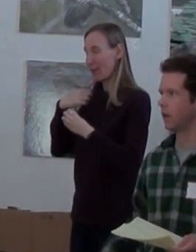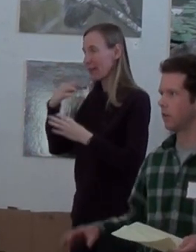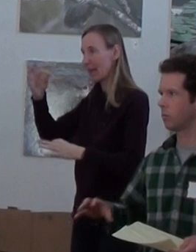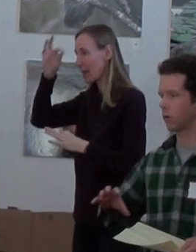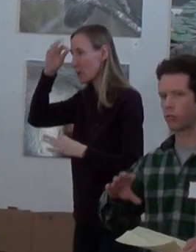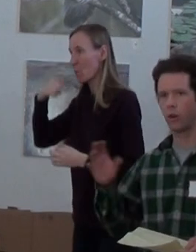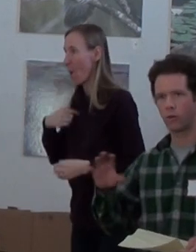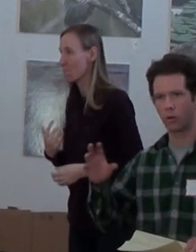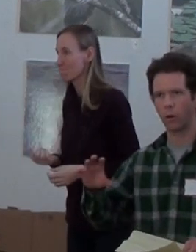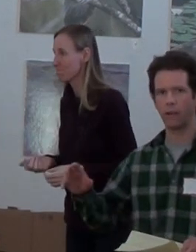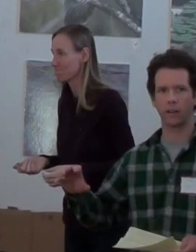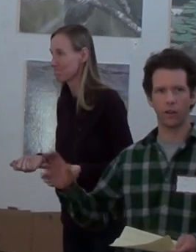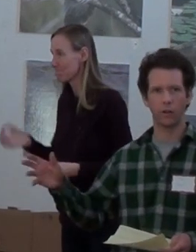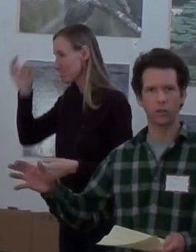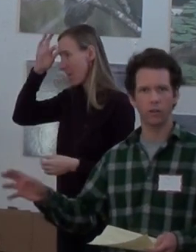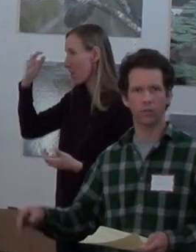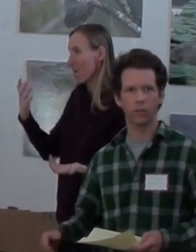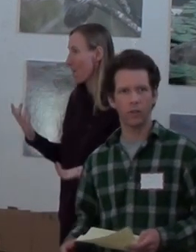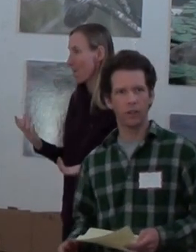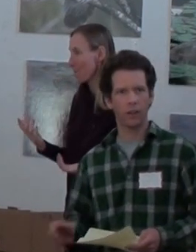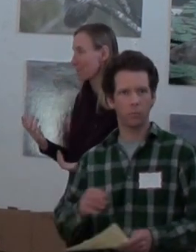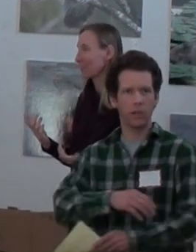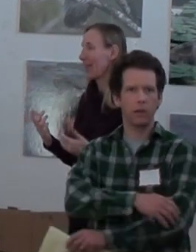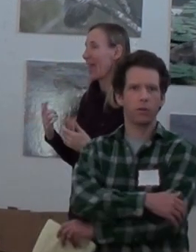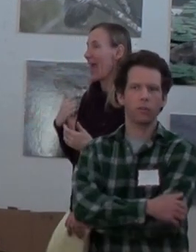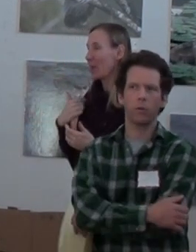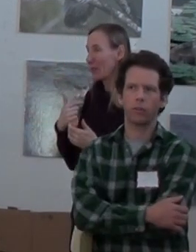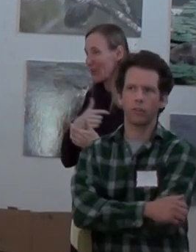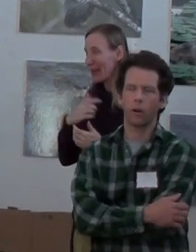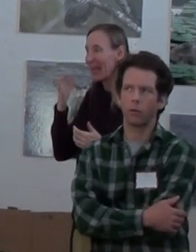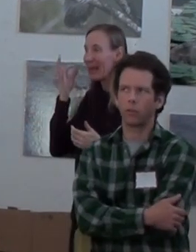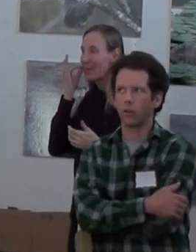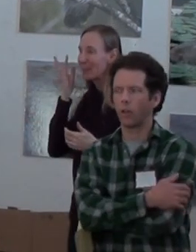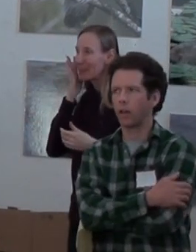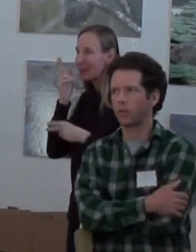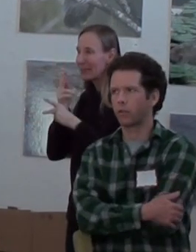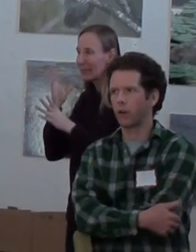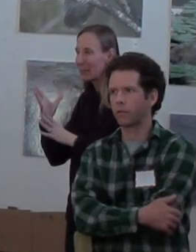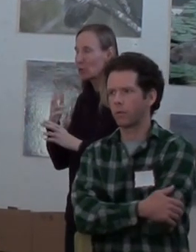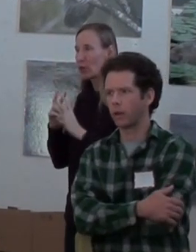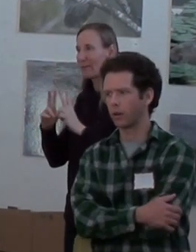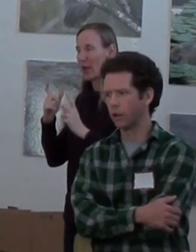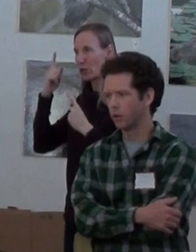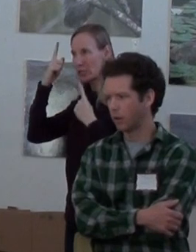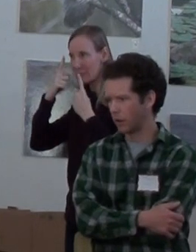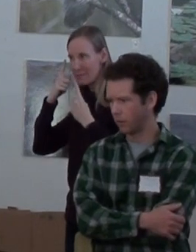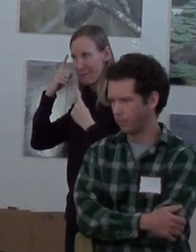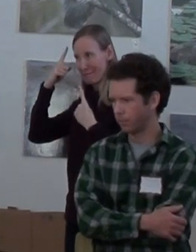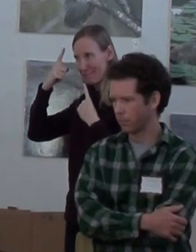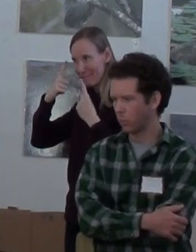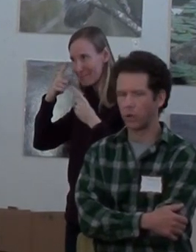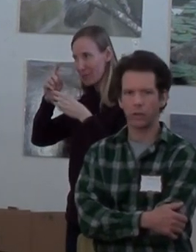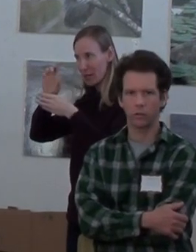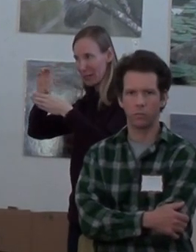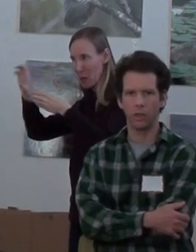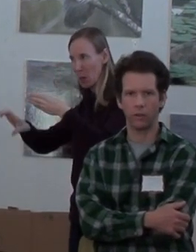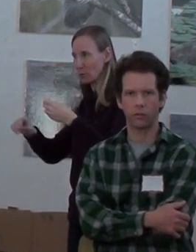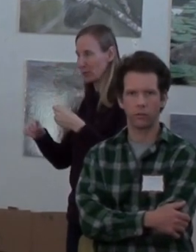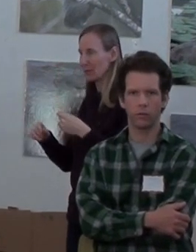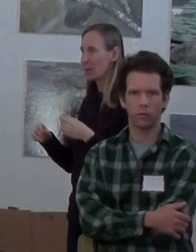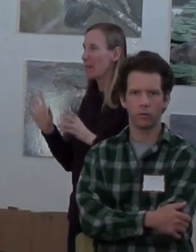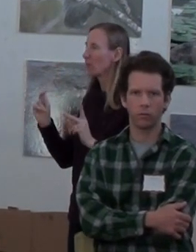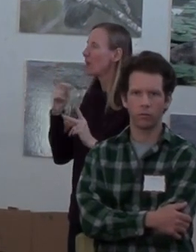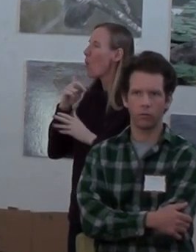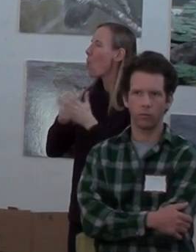that we're slow to arrive at conclusions as beekeepers, I always hear a lot of stuff where, well, what killed your